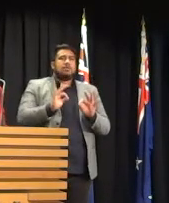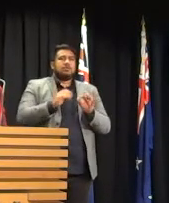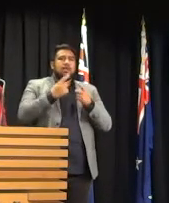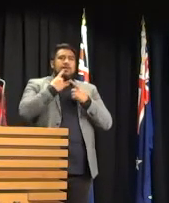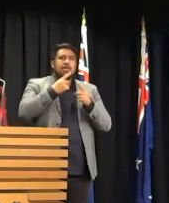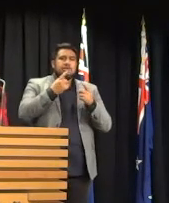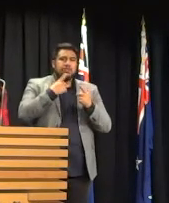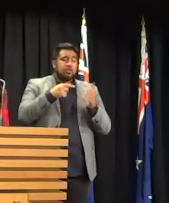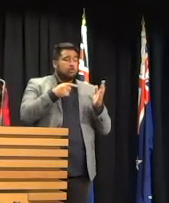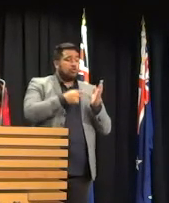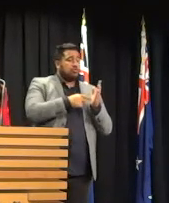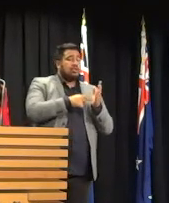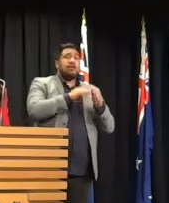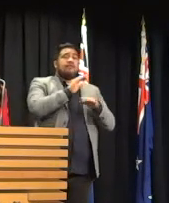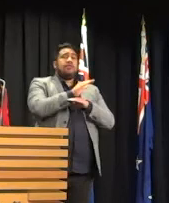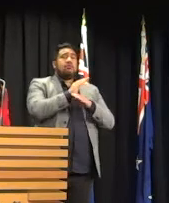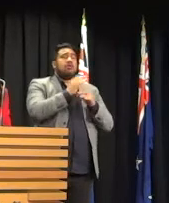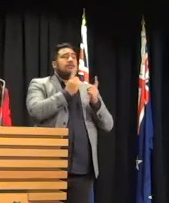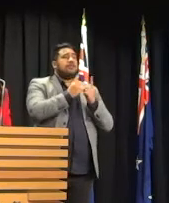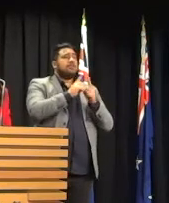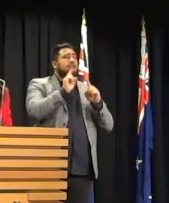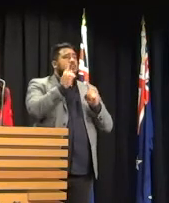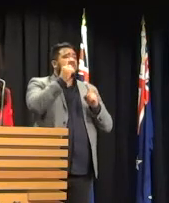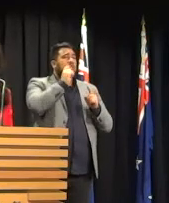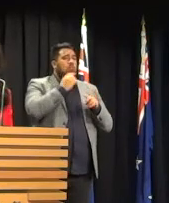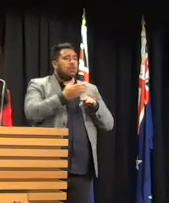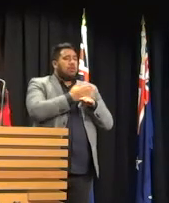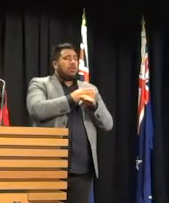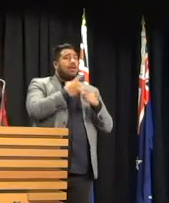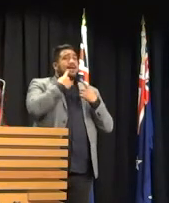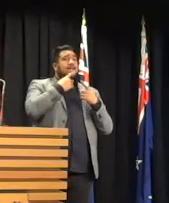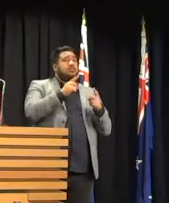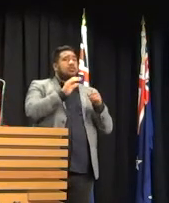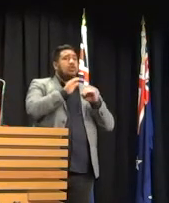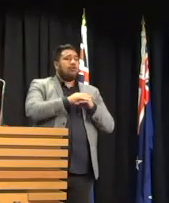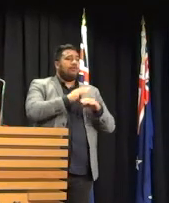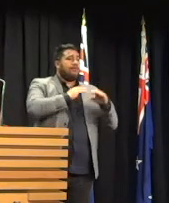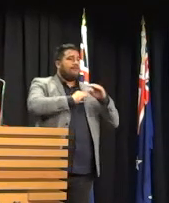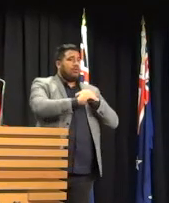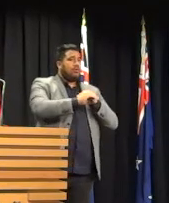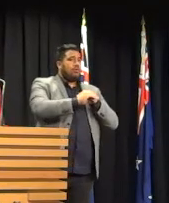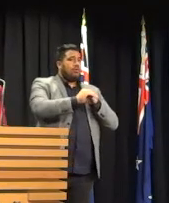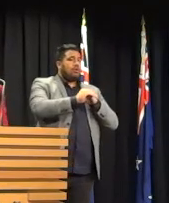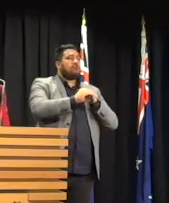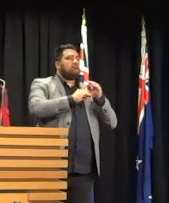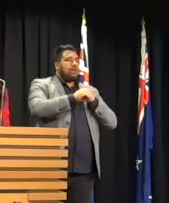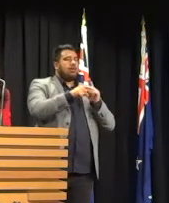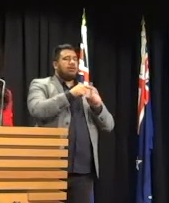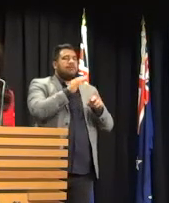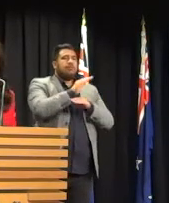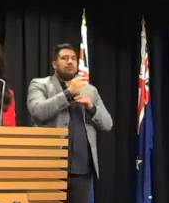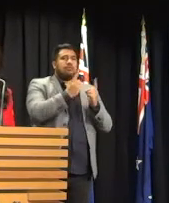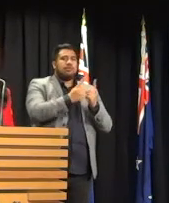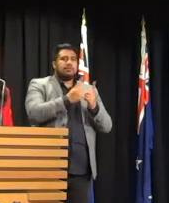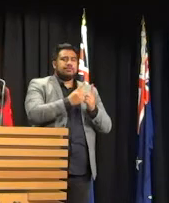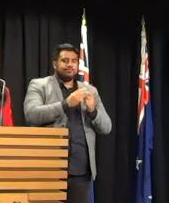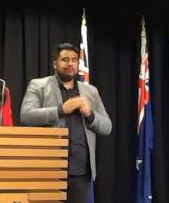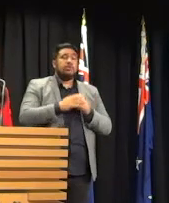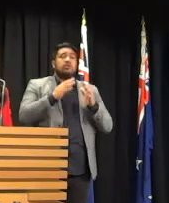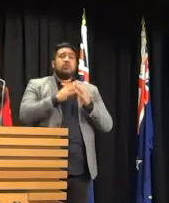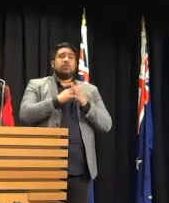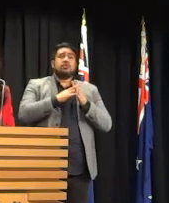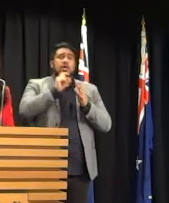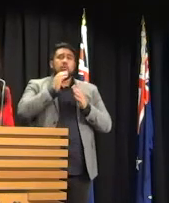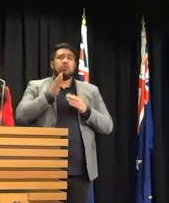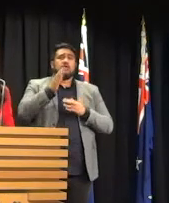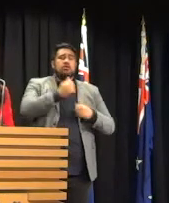Minister will be making a pre-budget announcement in the area of trade, foreign affairs and aid. On Wednesday, I'll be speaking at a Salvation